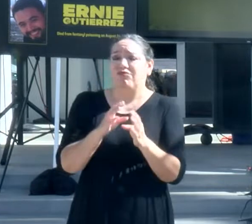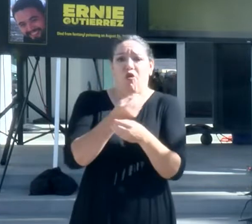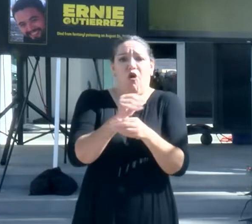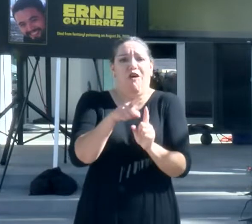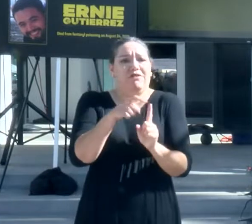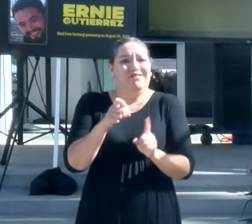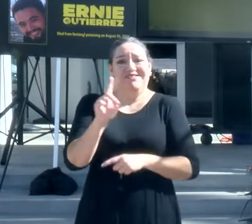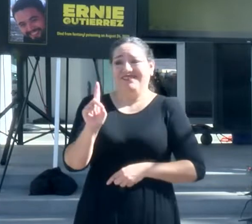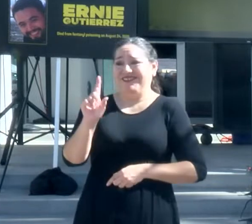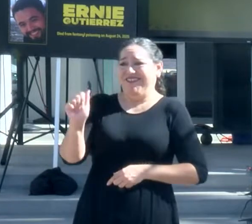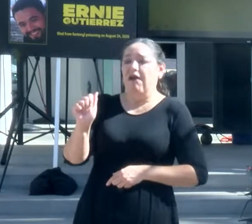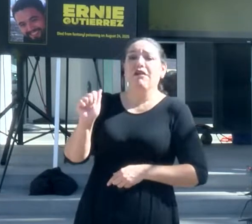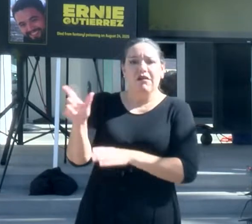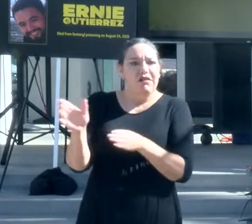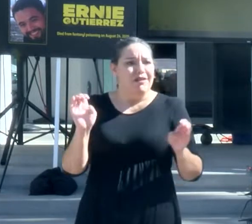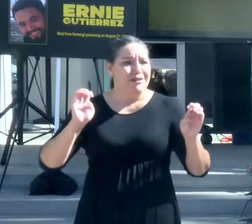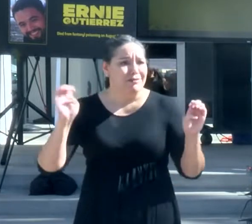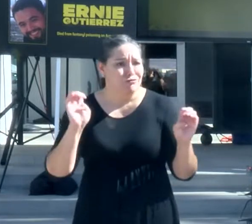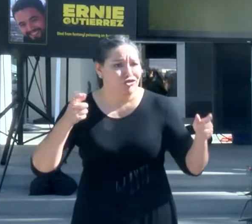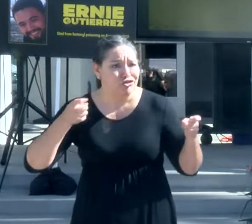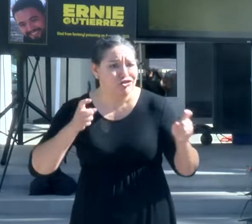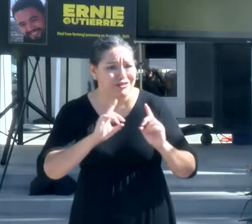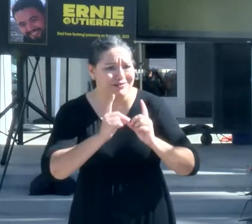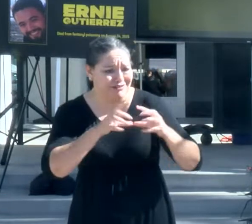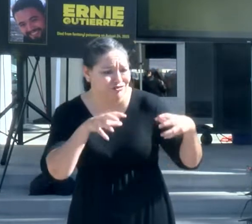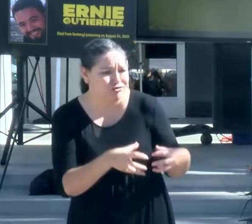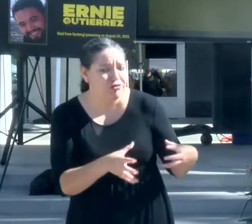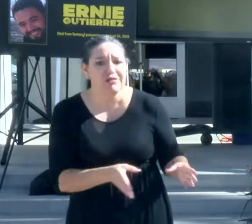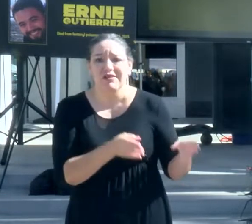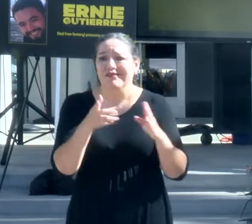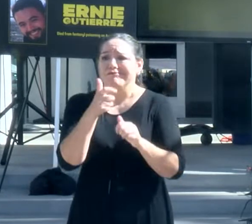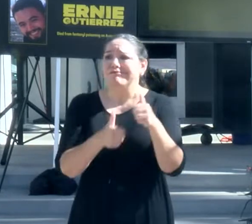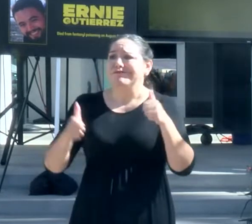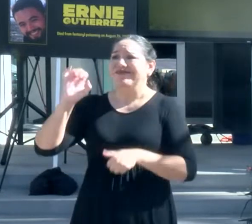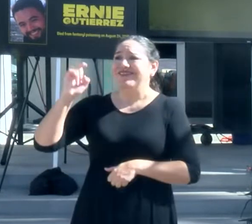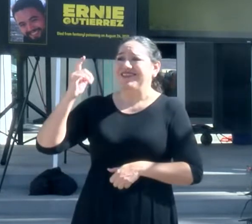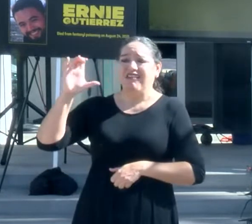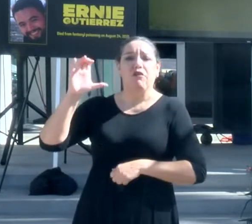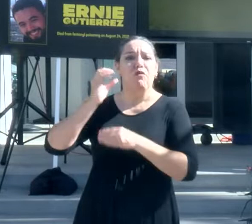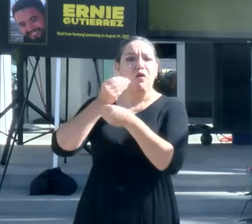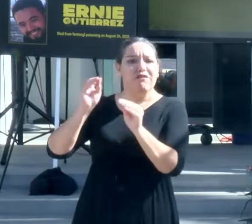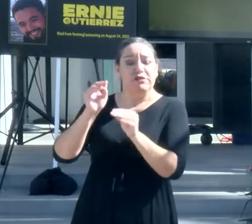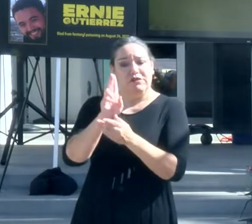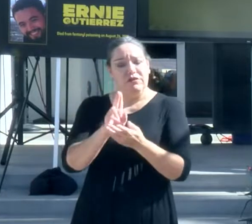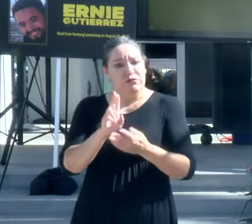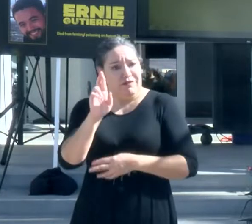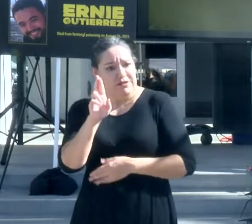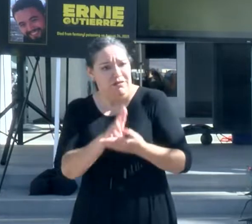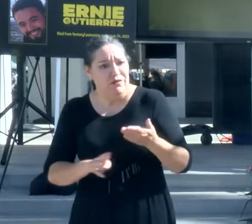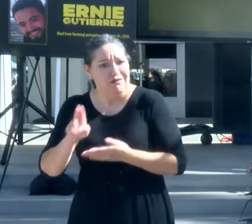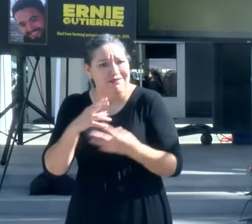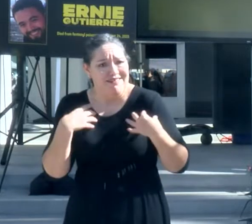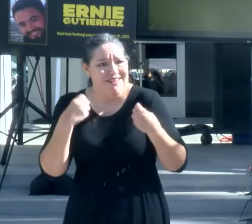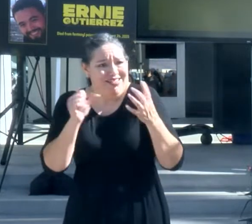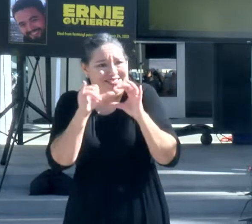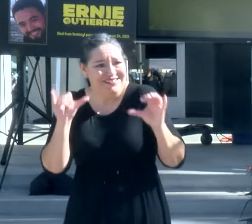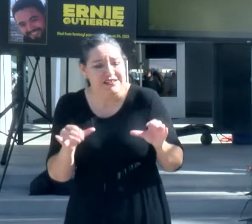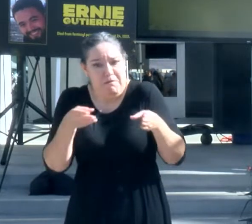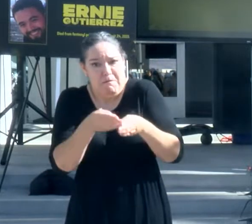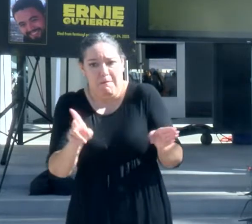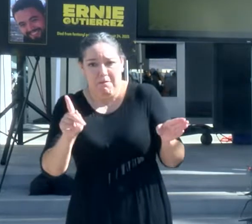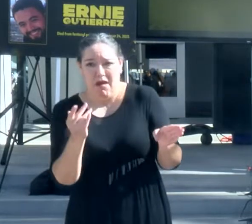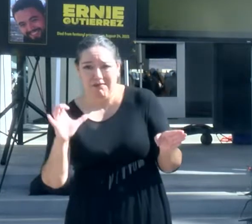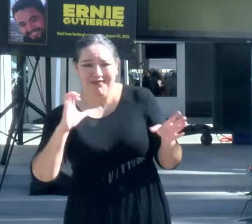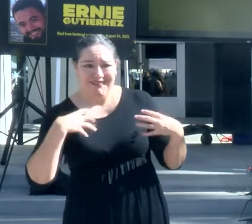District Attorney, Emergency Management Division, the Executive Office, Riverside Universal Health Systems Public Health,